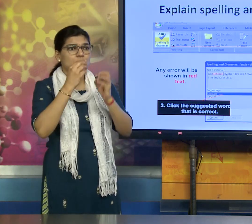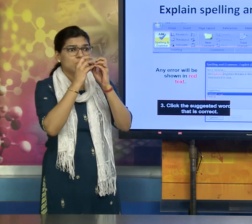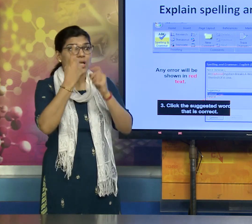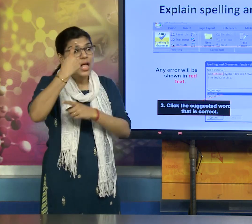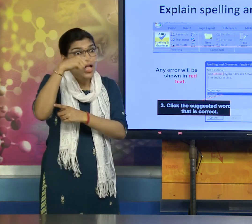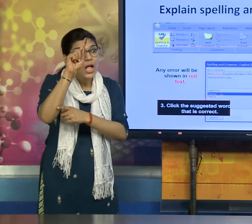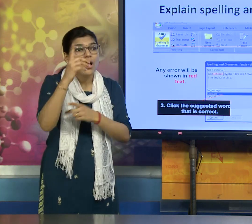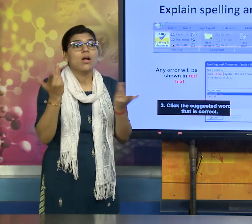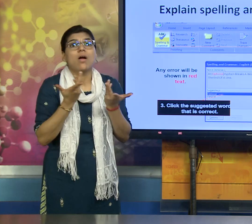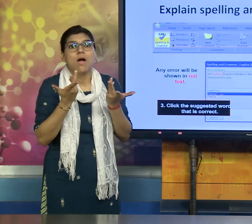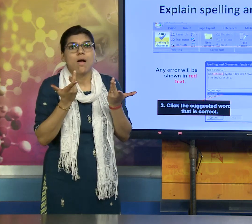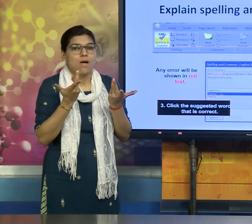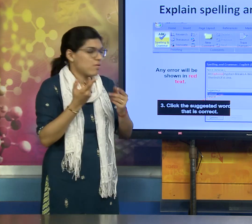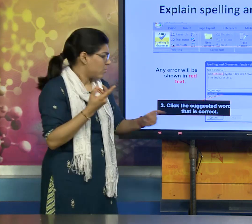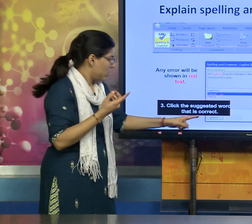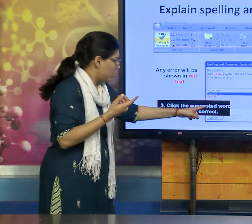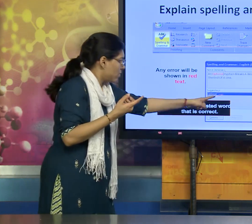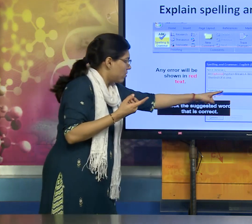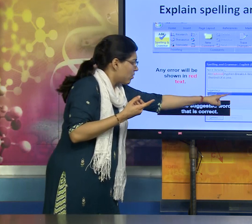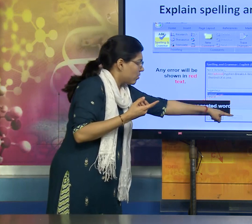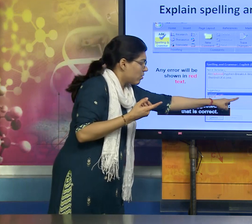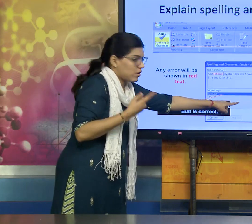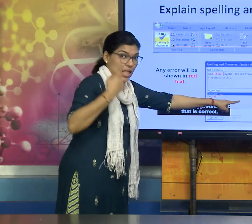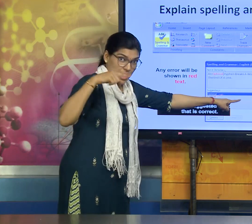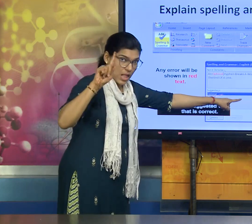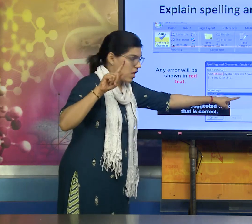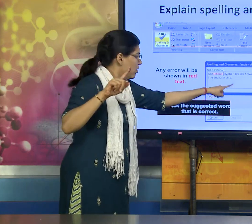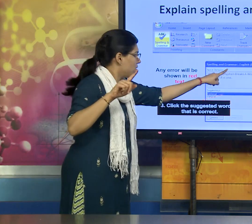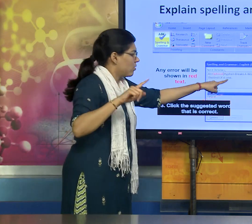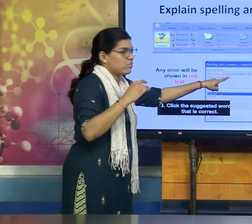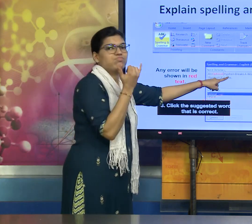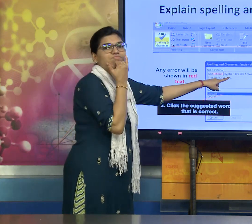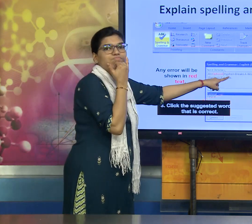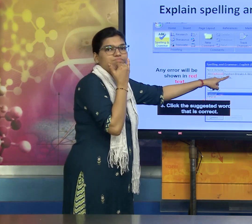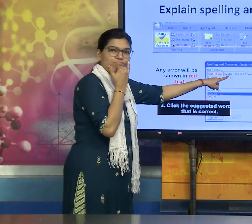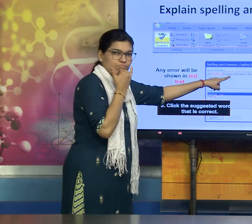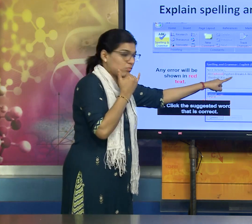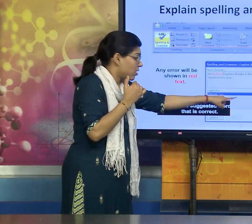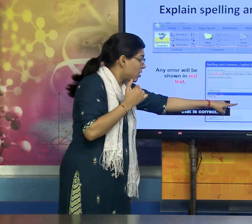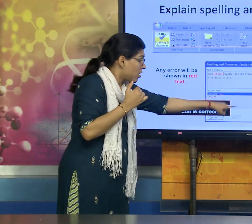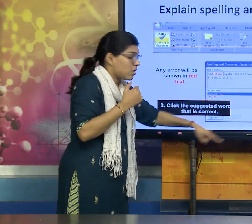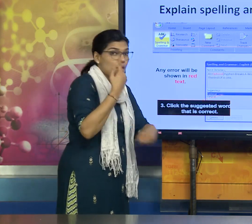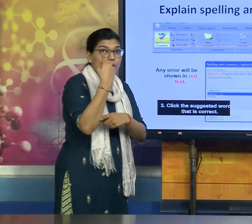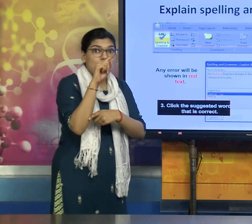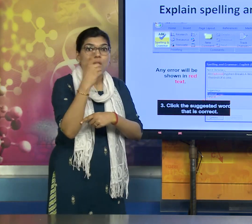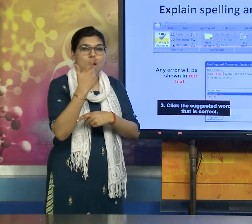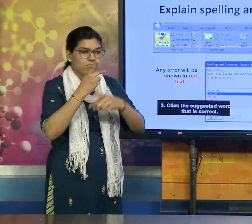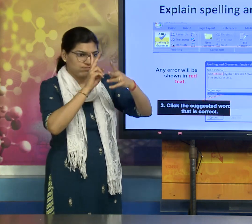The errored word can be displayed in the red color. You can change the